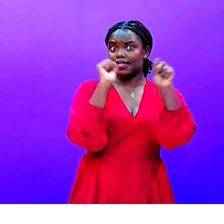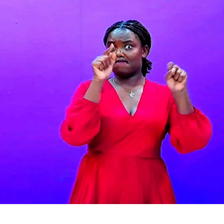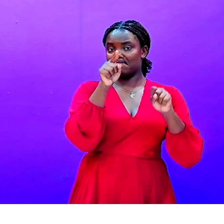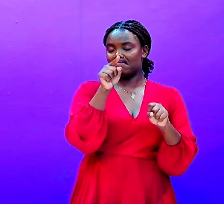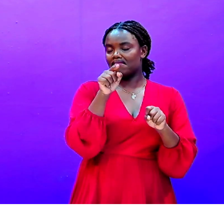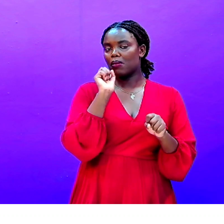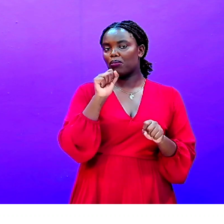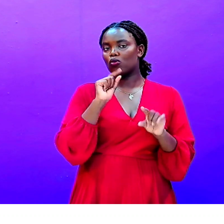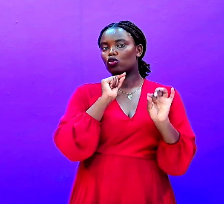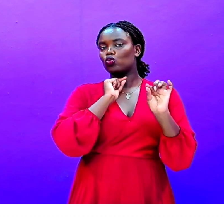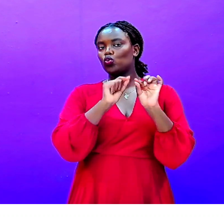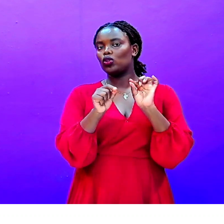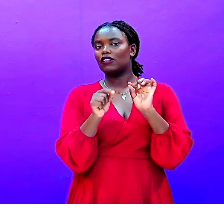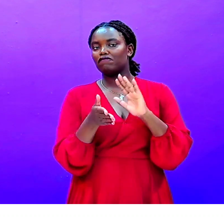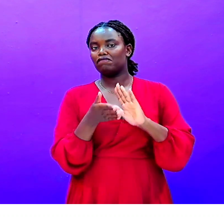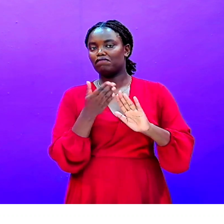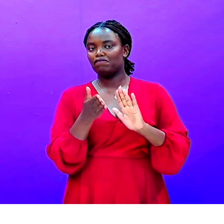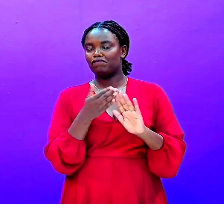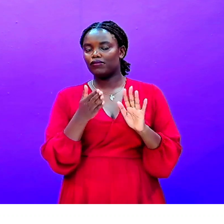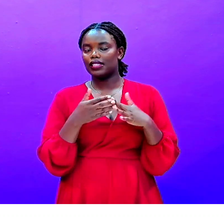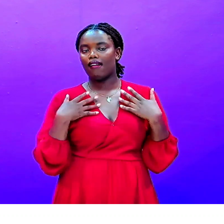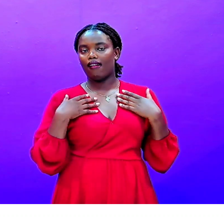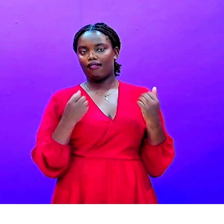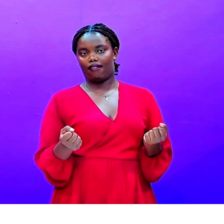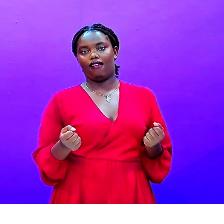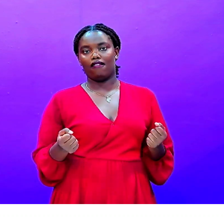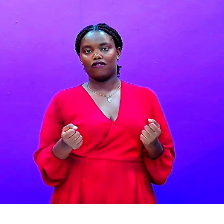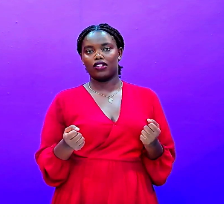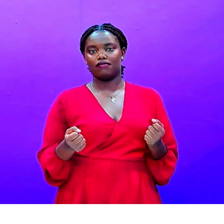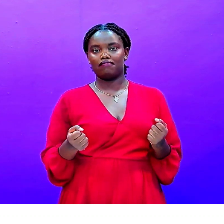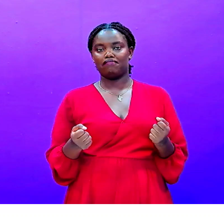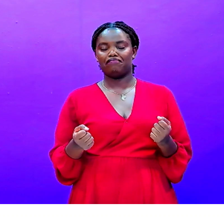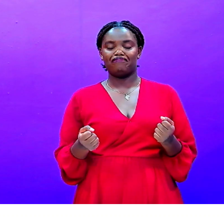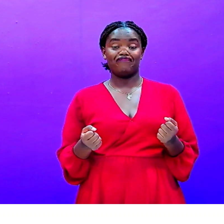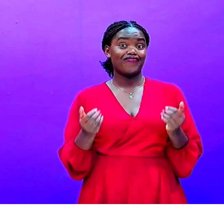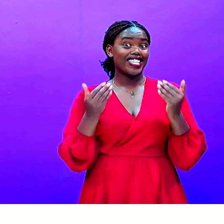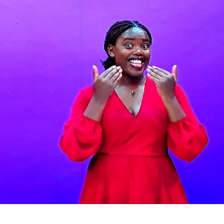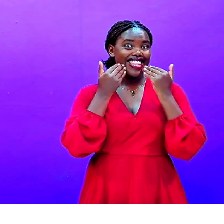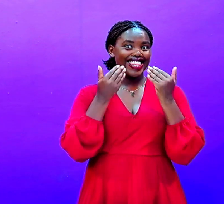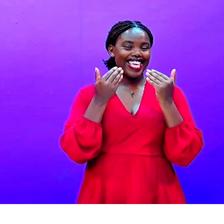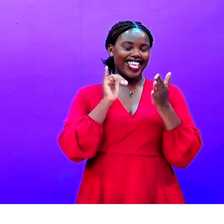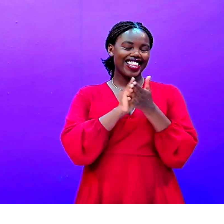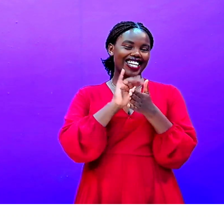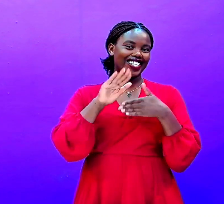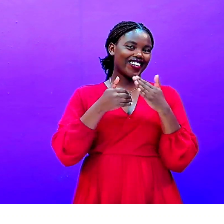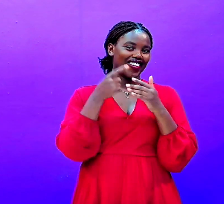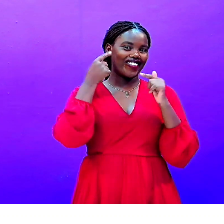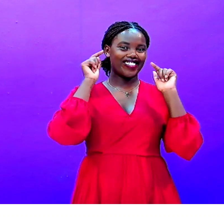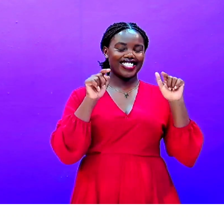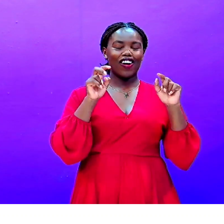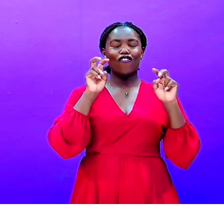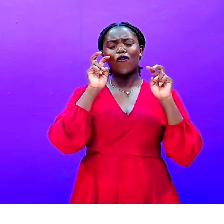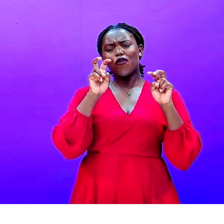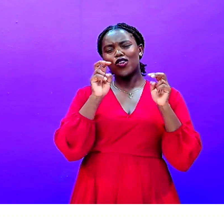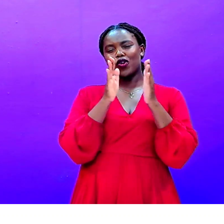wish you a quick recovery and to have a quick recovery on your health. Thank you for